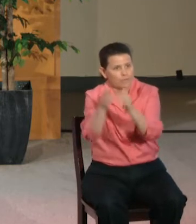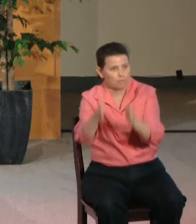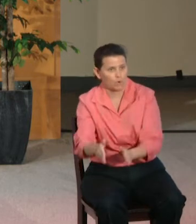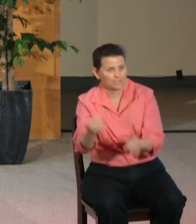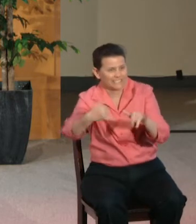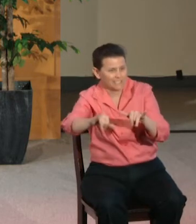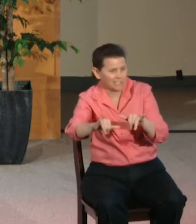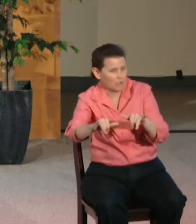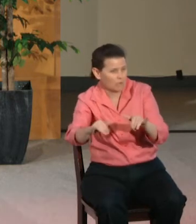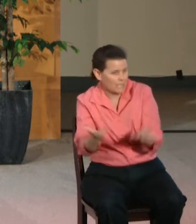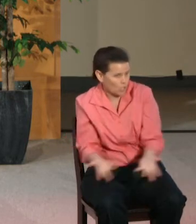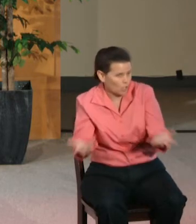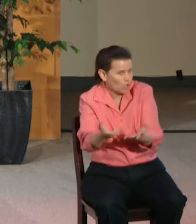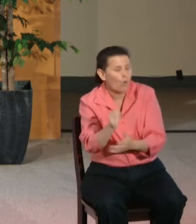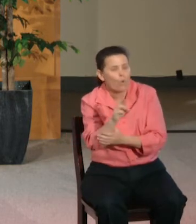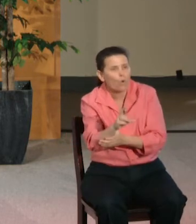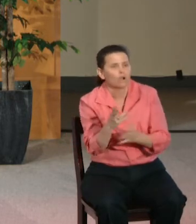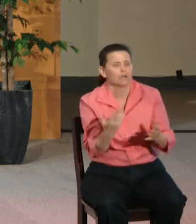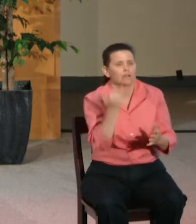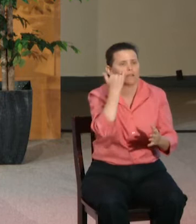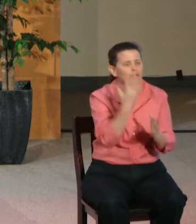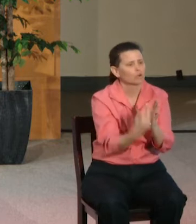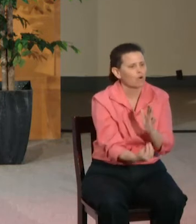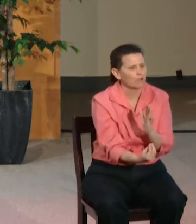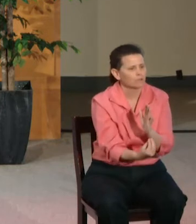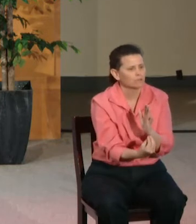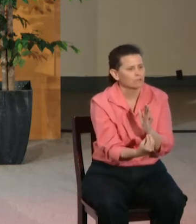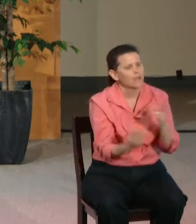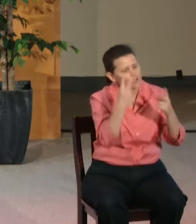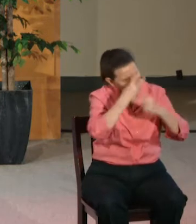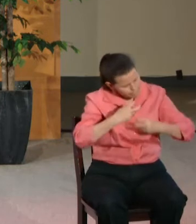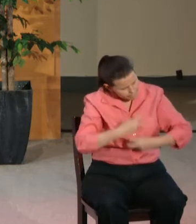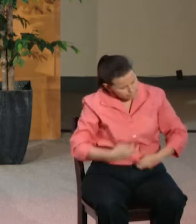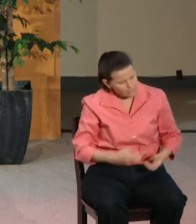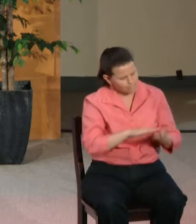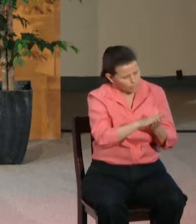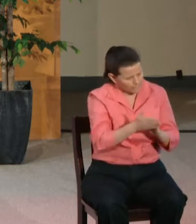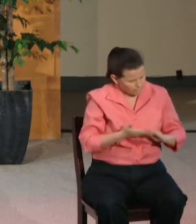give voice to. Who did I go to? I went to the Divine Father.